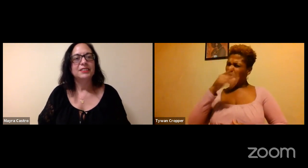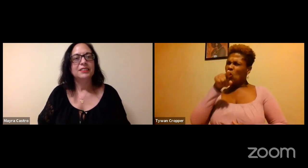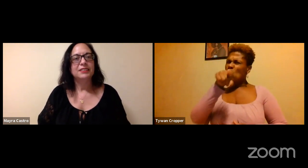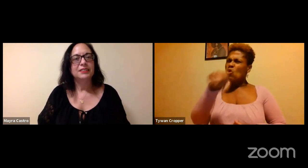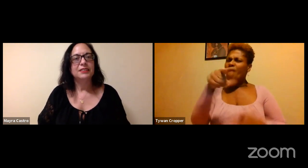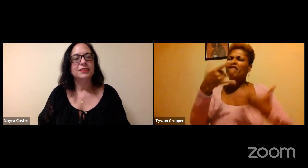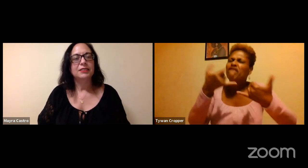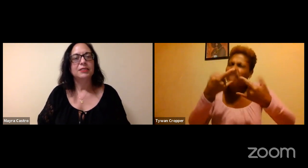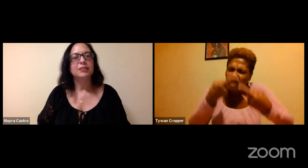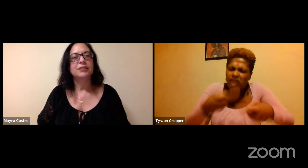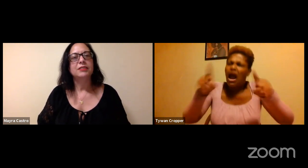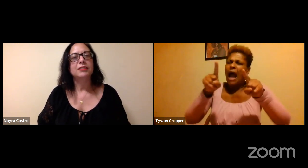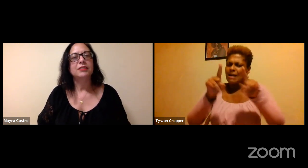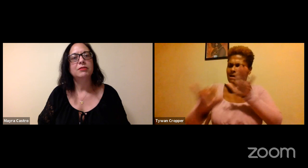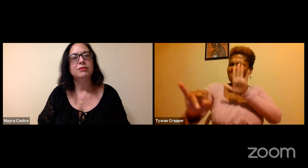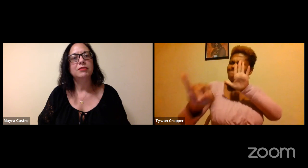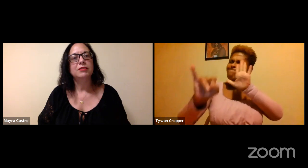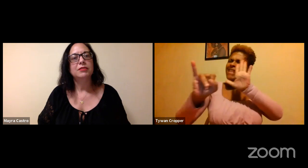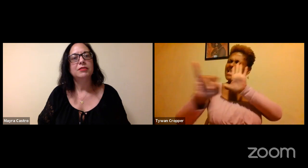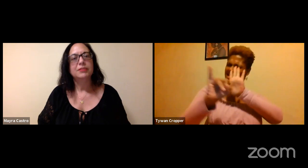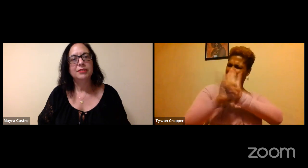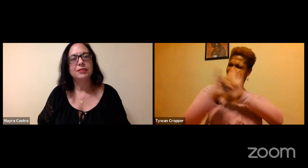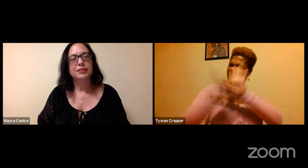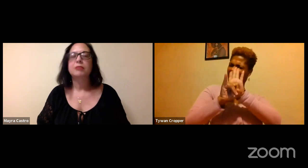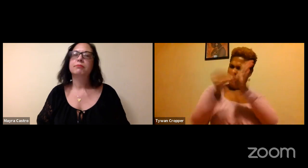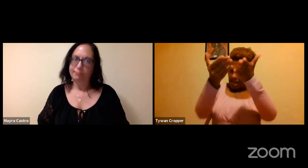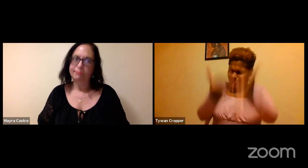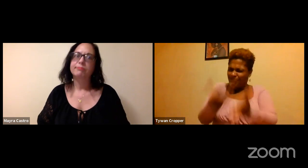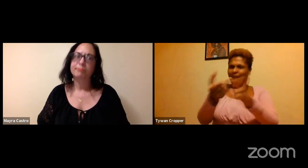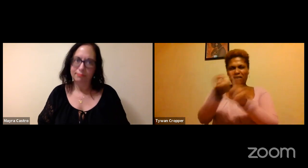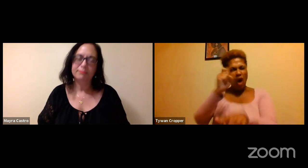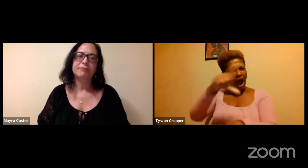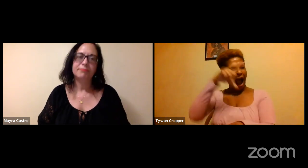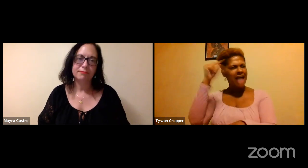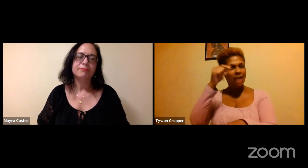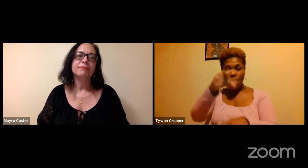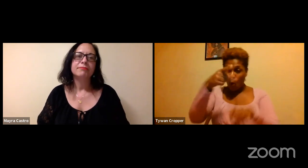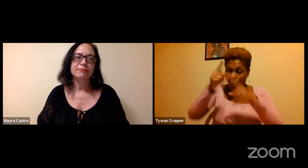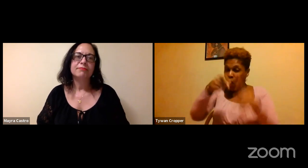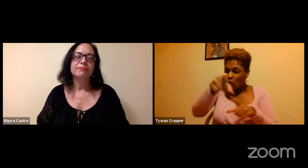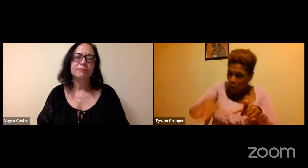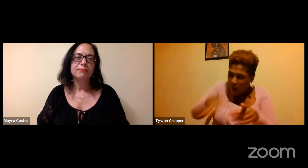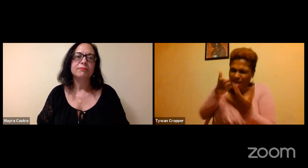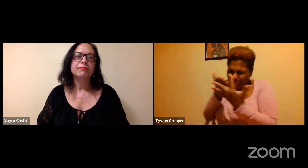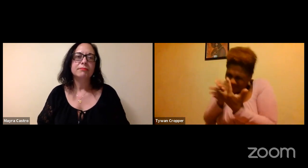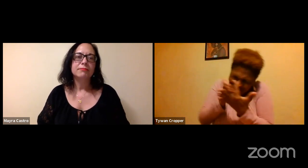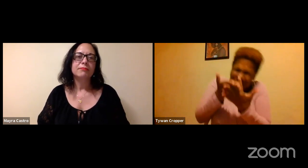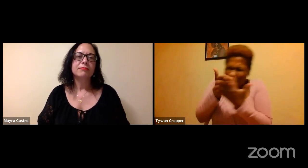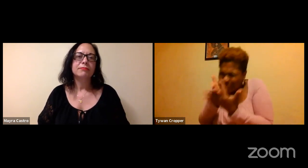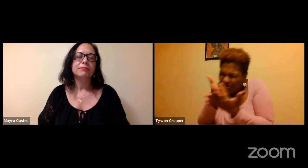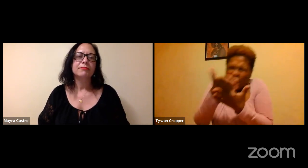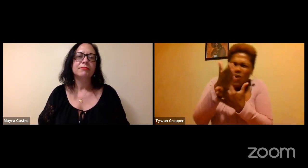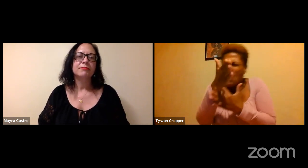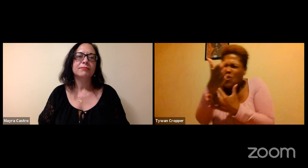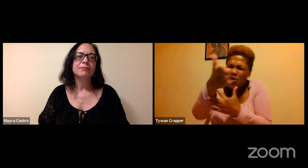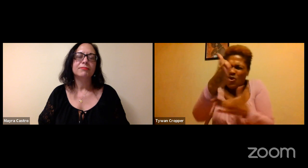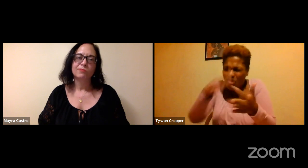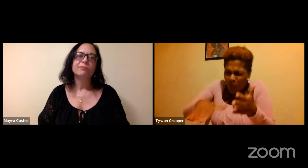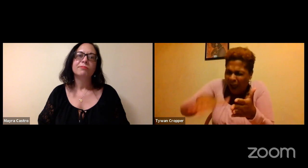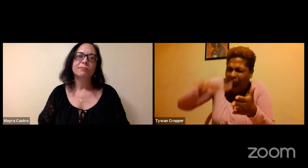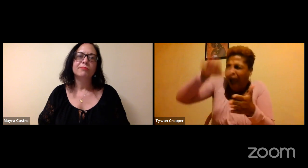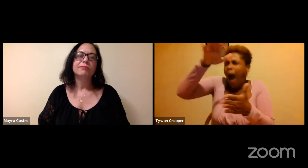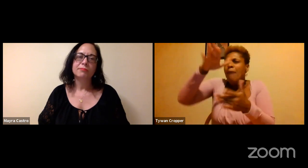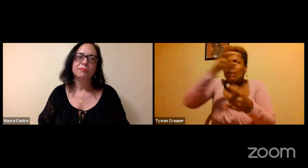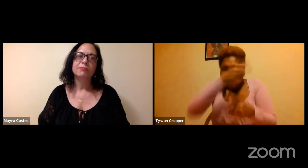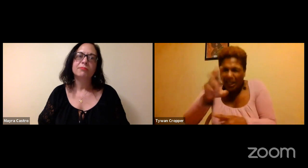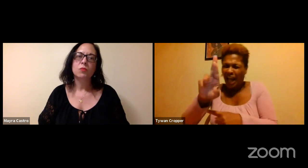story. It seemed like you had finally found your identity and who you were in Gallaudet. And